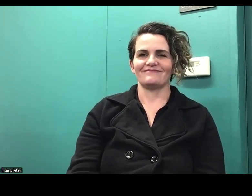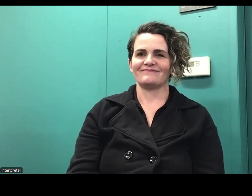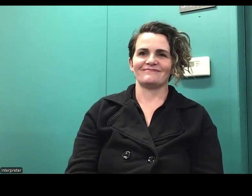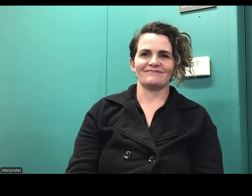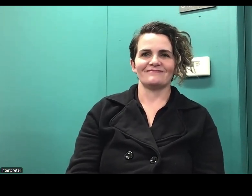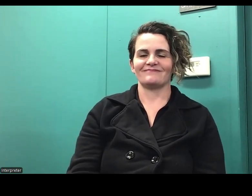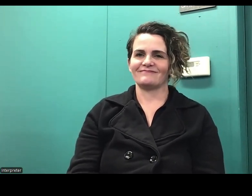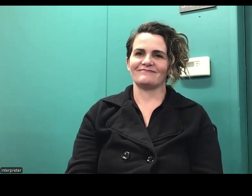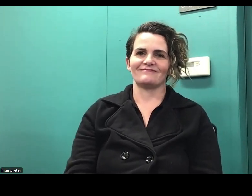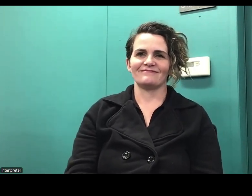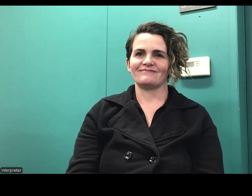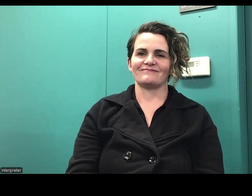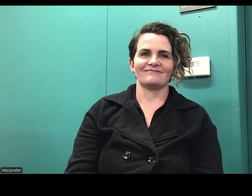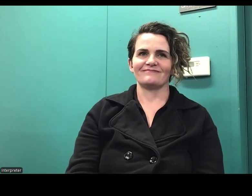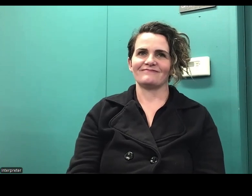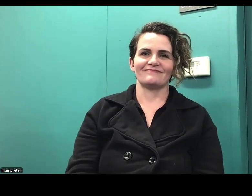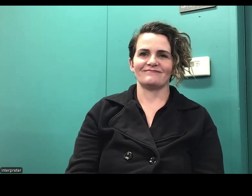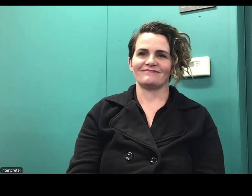face of